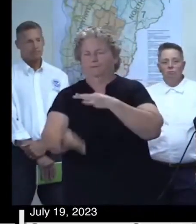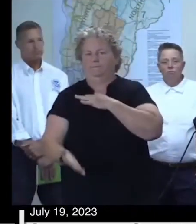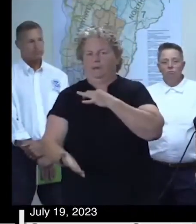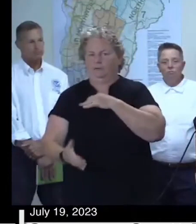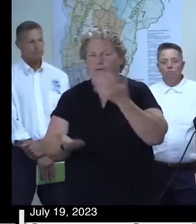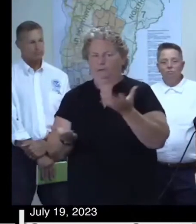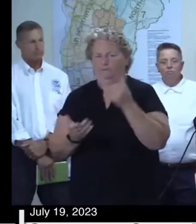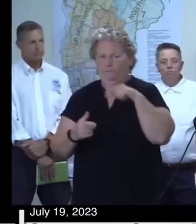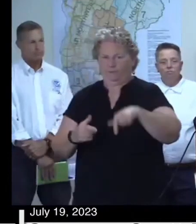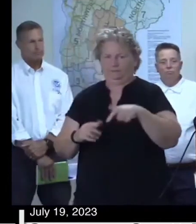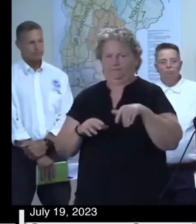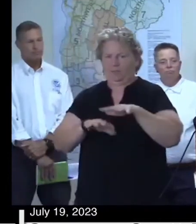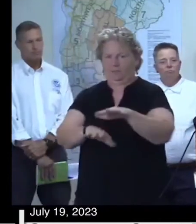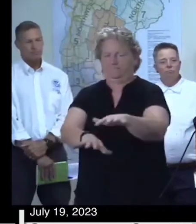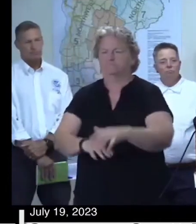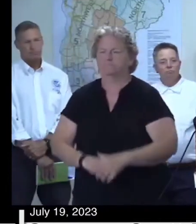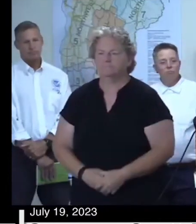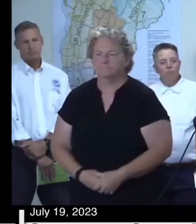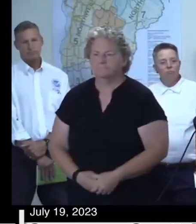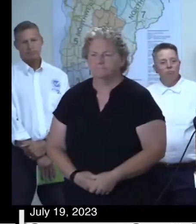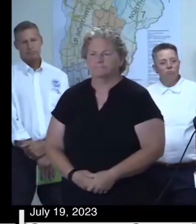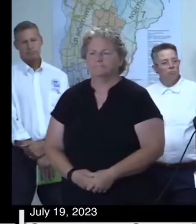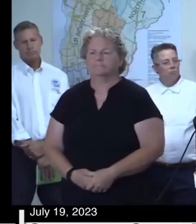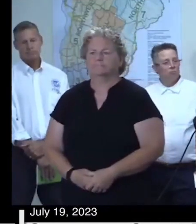to date and climbing.